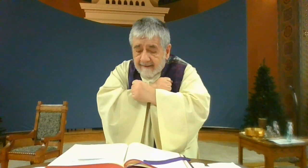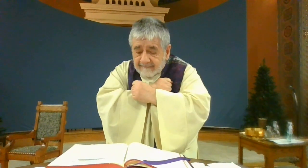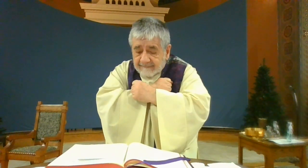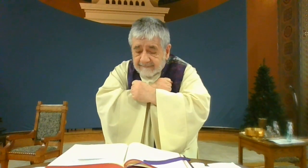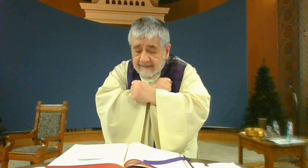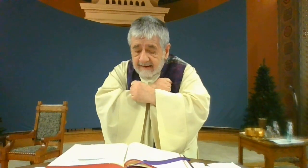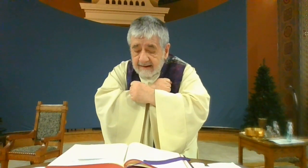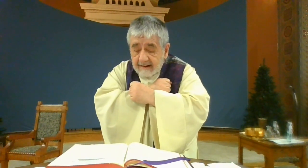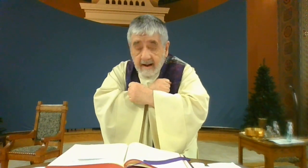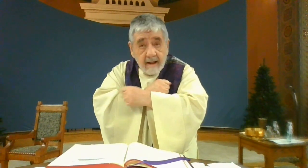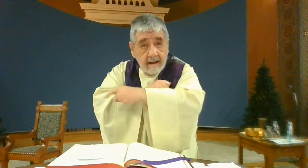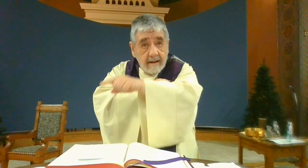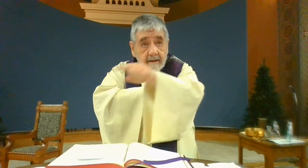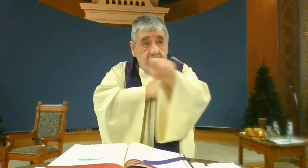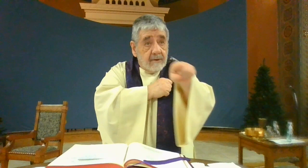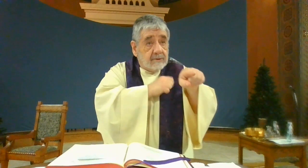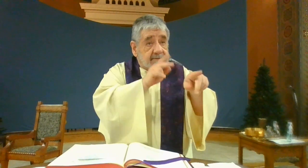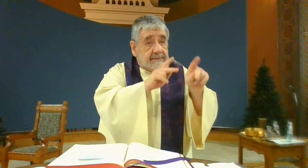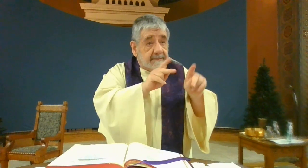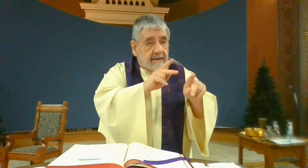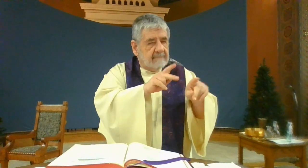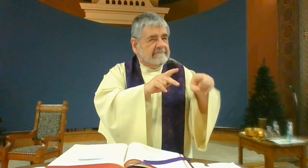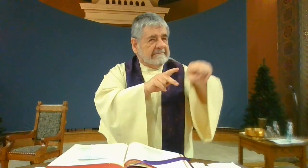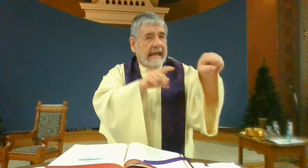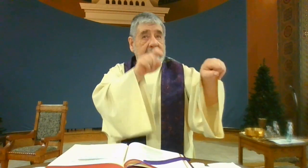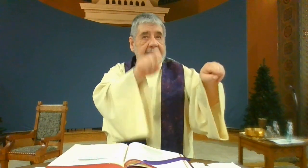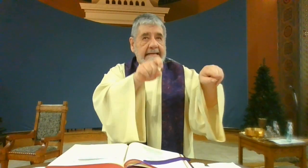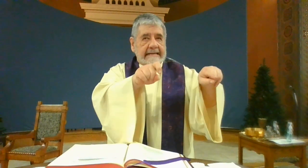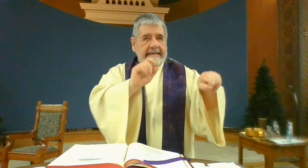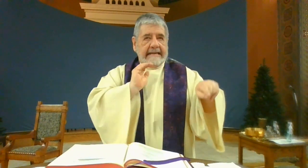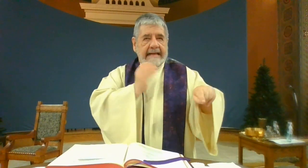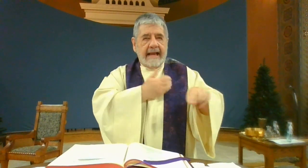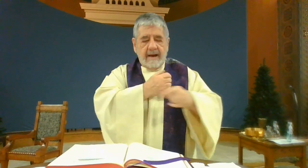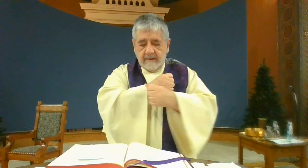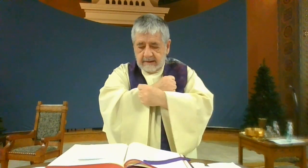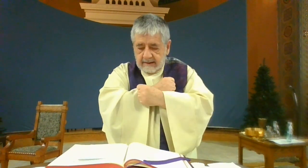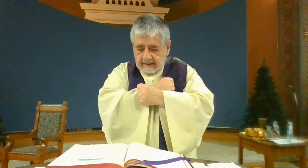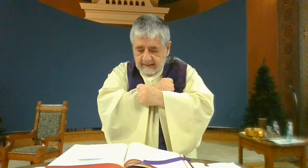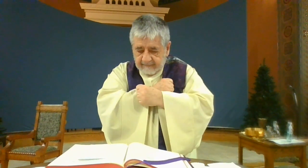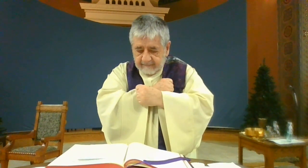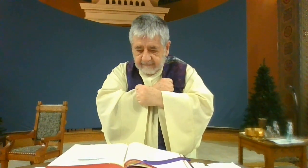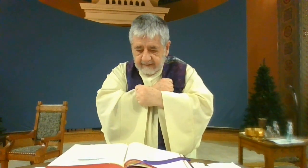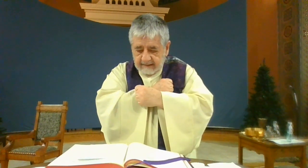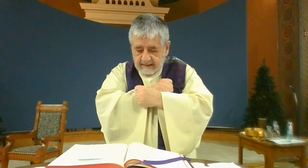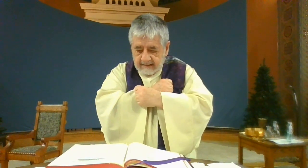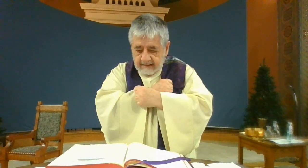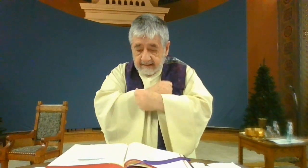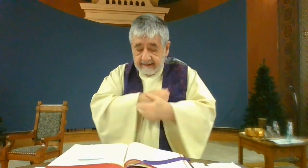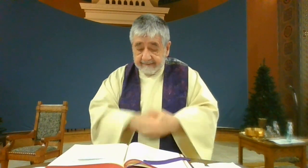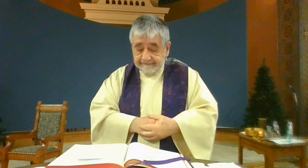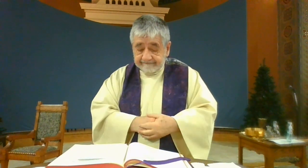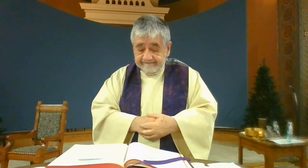Those that we love and those people that are in need of our love.